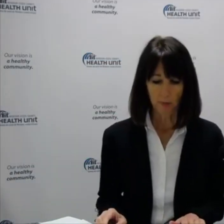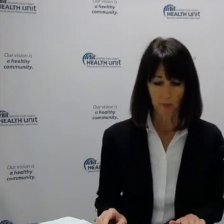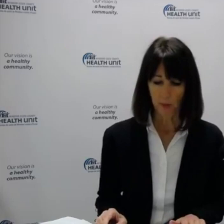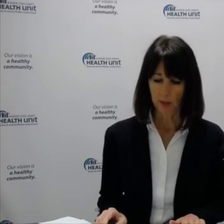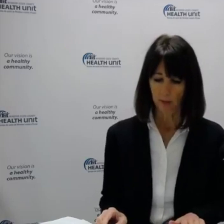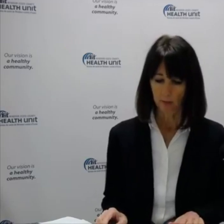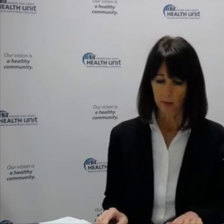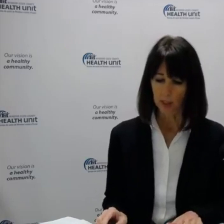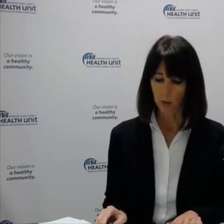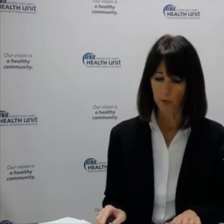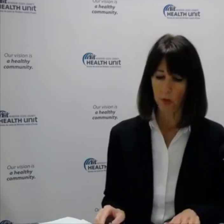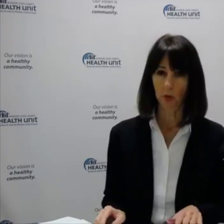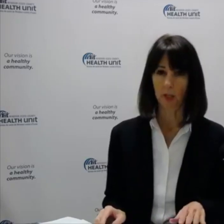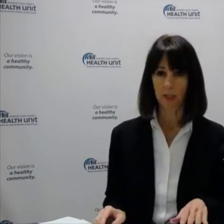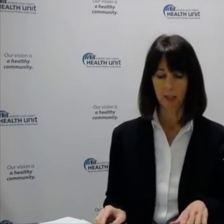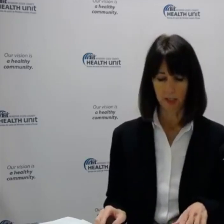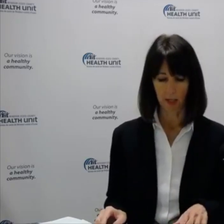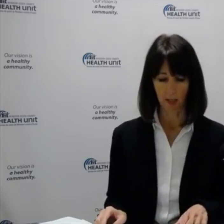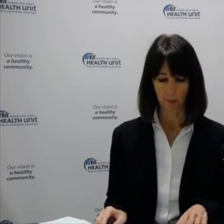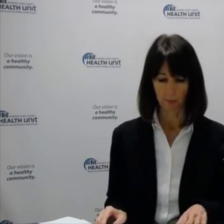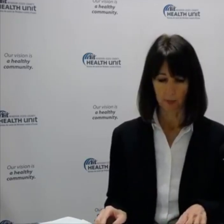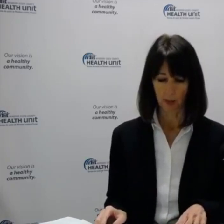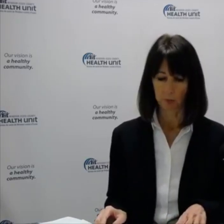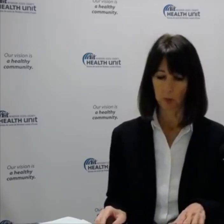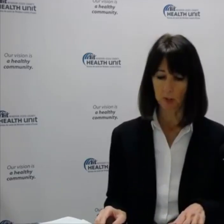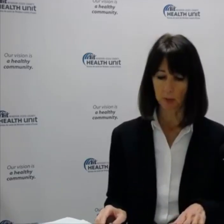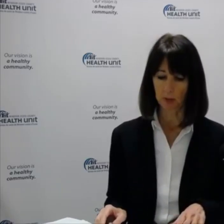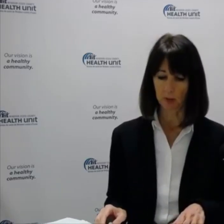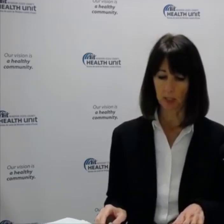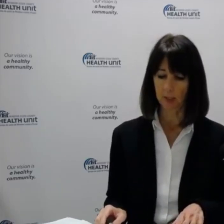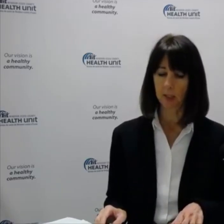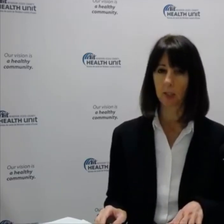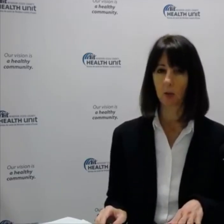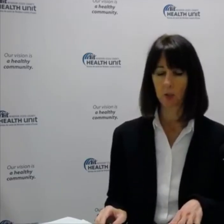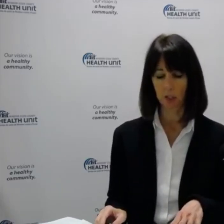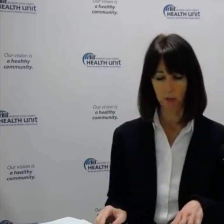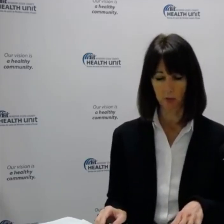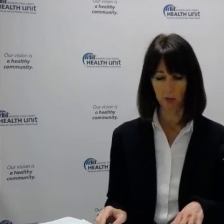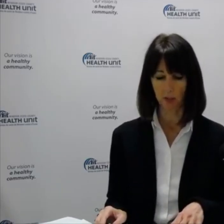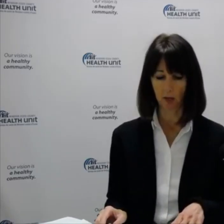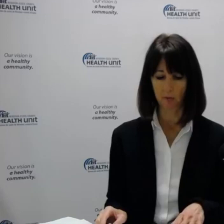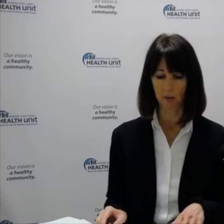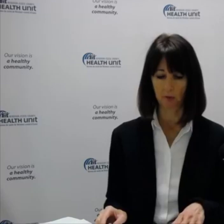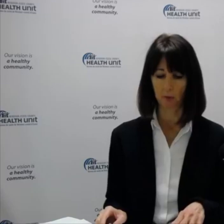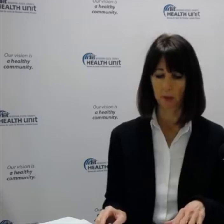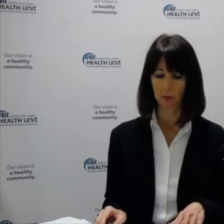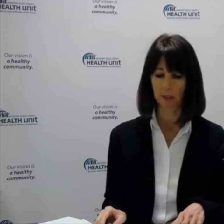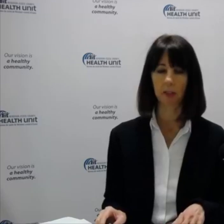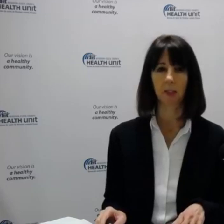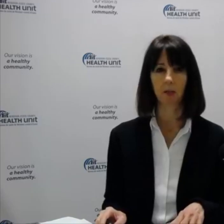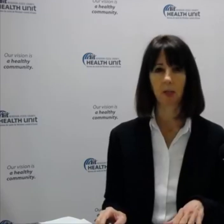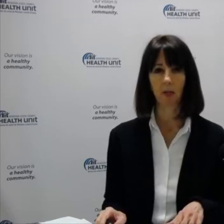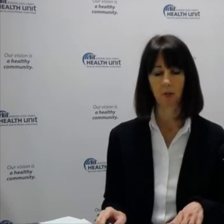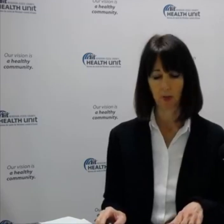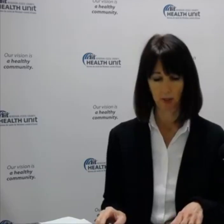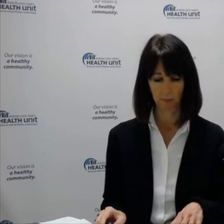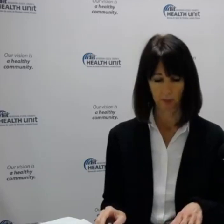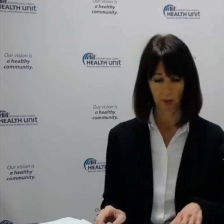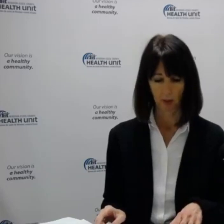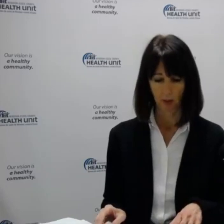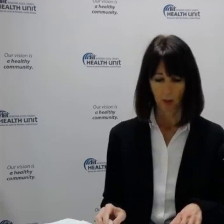Welcome everyone. Thank you for joining us today. I'm Theresa Marentette, CEO and Chief Nursing Officer of the Windsor-Essex County Health